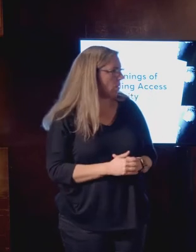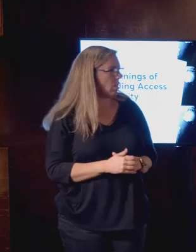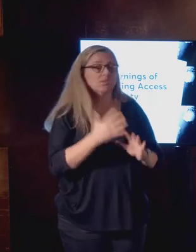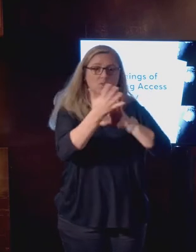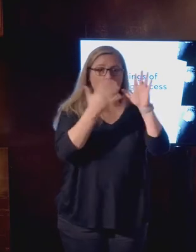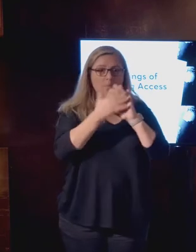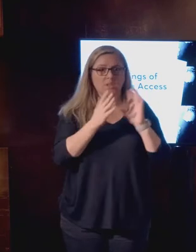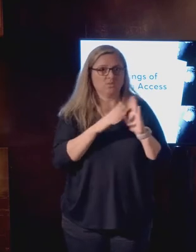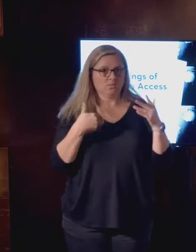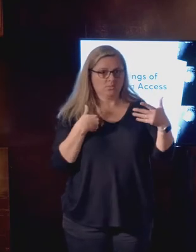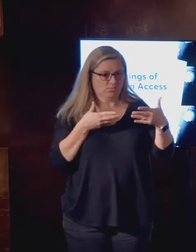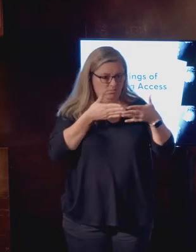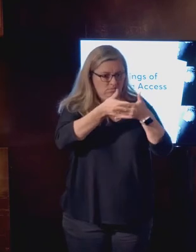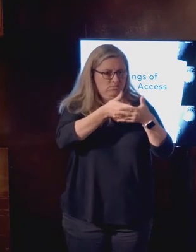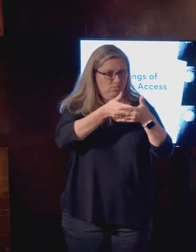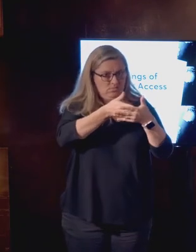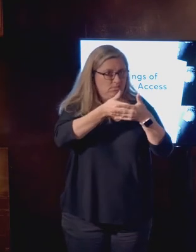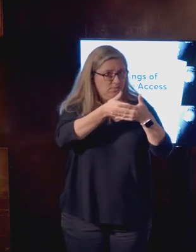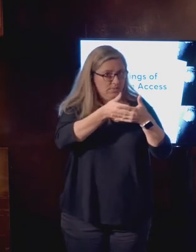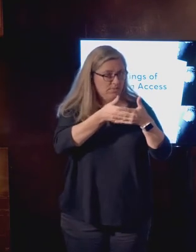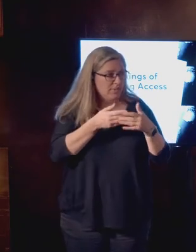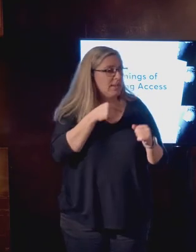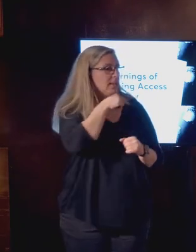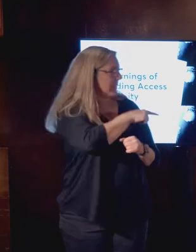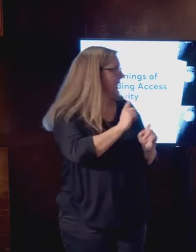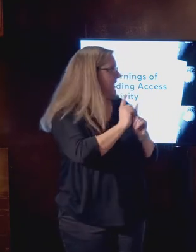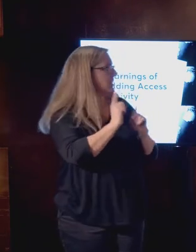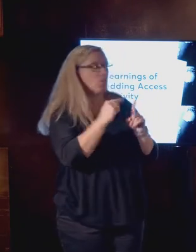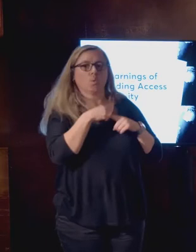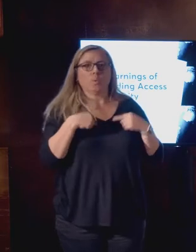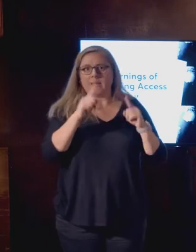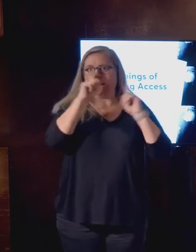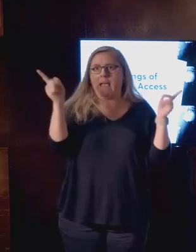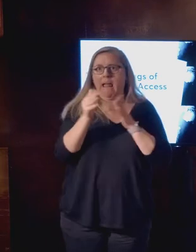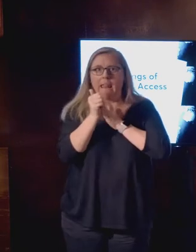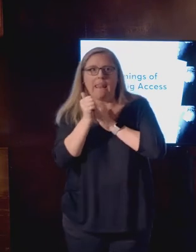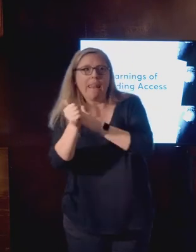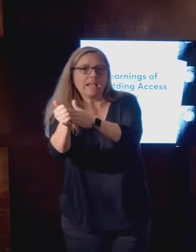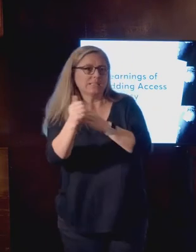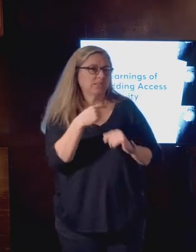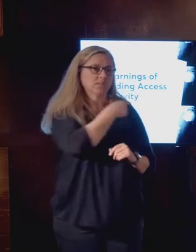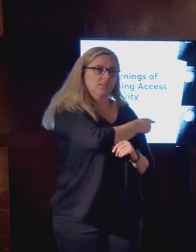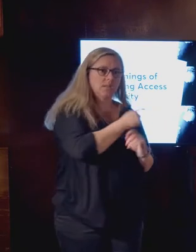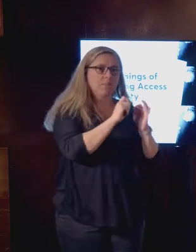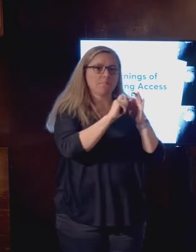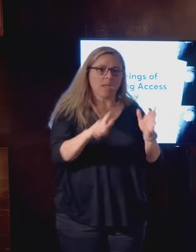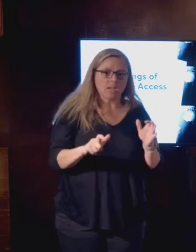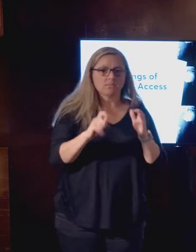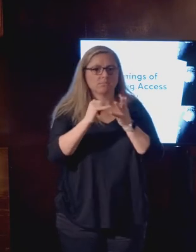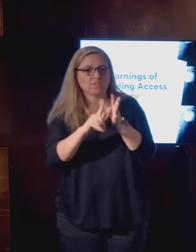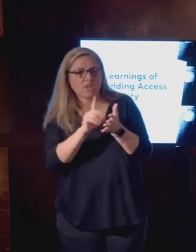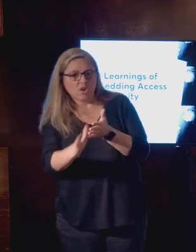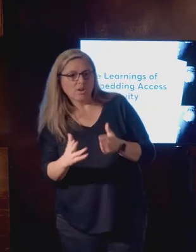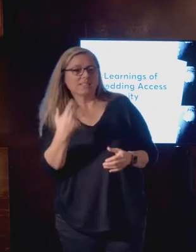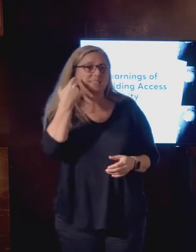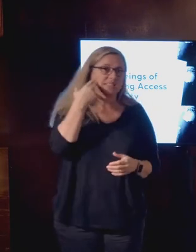right at the start. Sure, yeah. Yeah, I think there's an idea that we can't lead, and I think Beck and Sarah are really showing that deaf